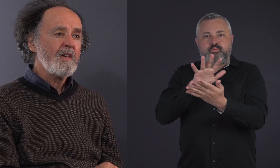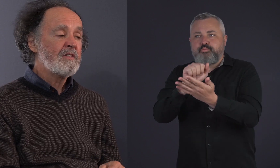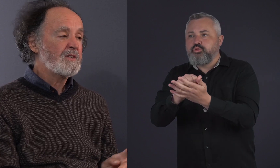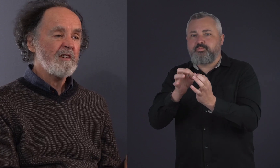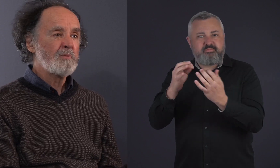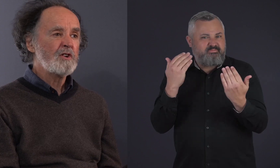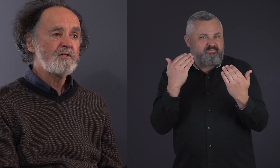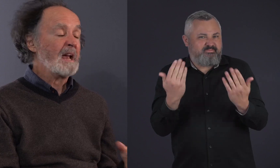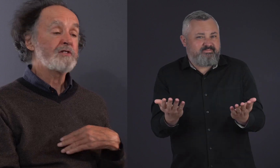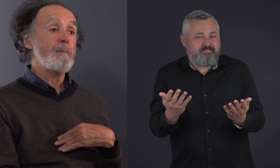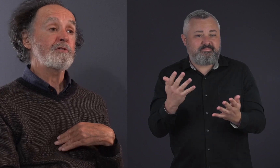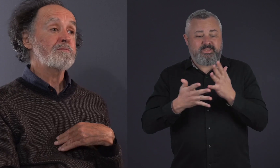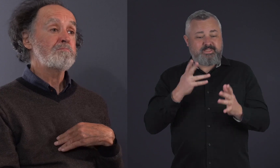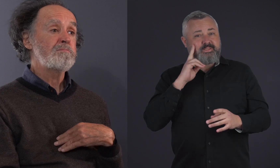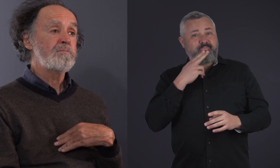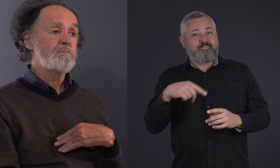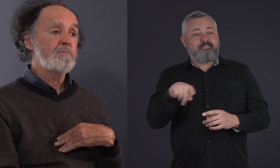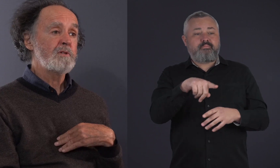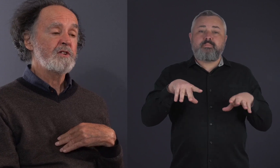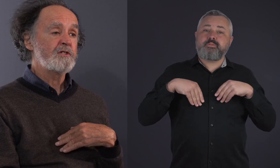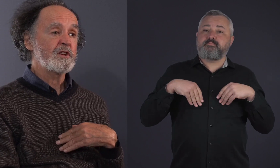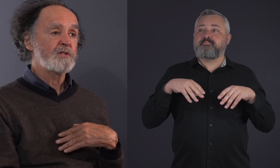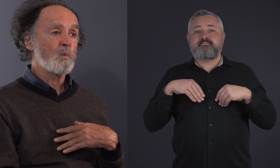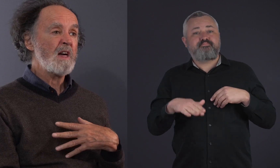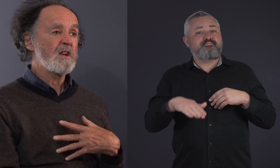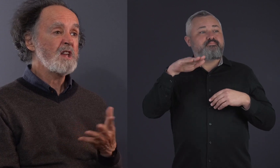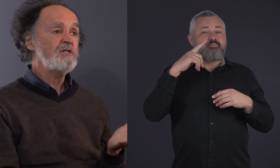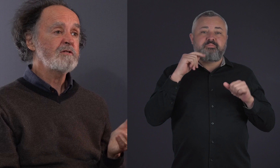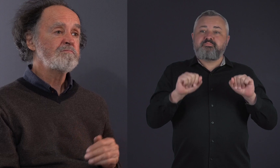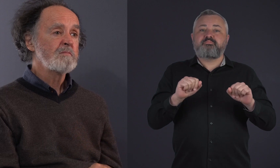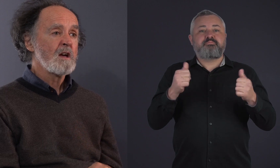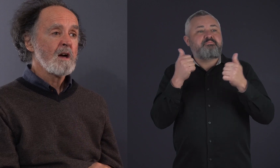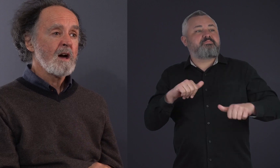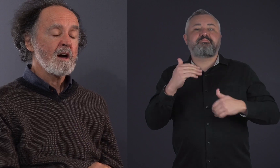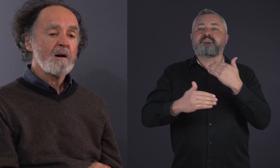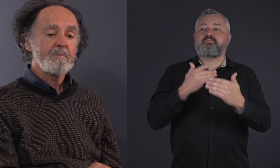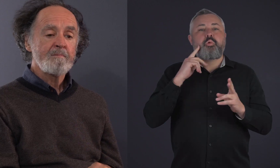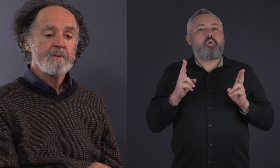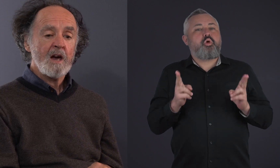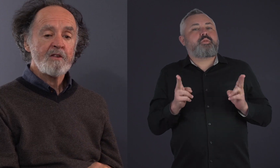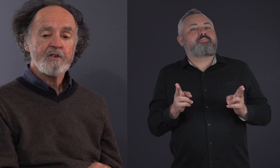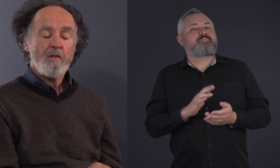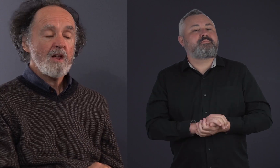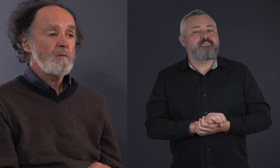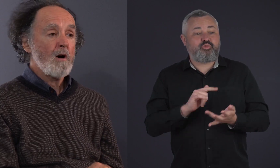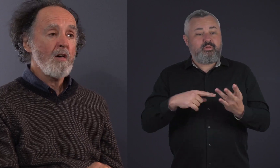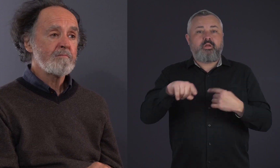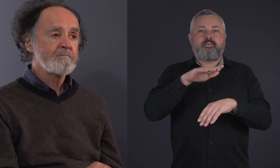The deaf person accepts this is just the way that it is, and so they don't bother.